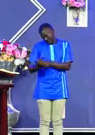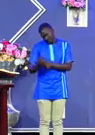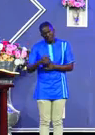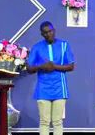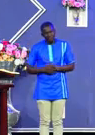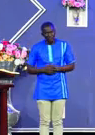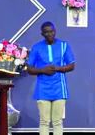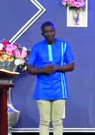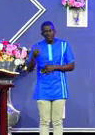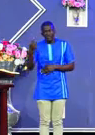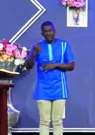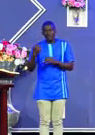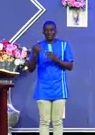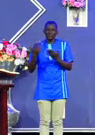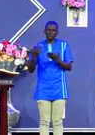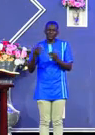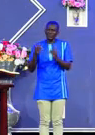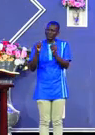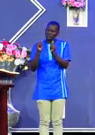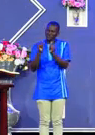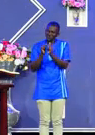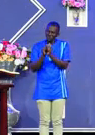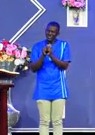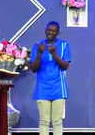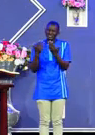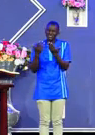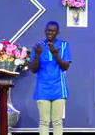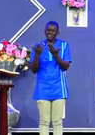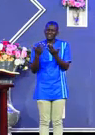she came with these words.